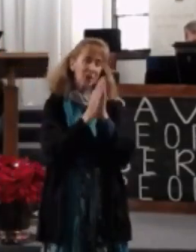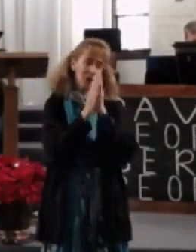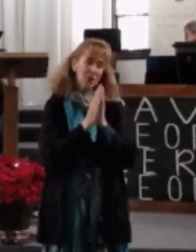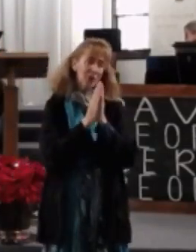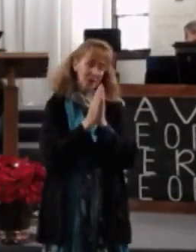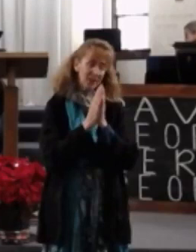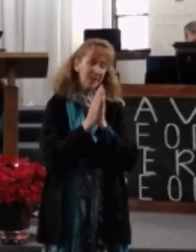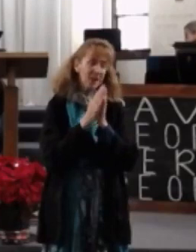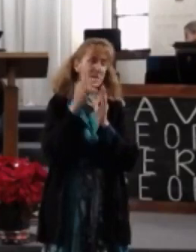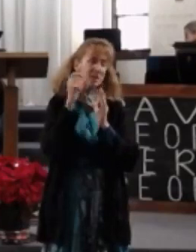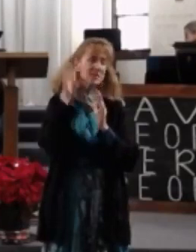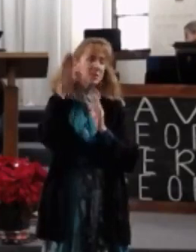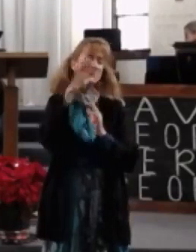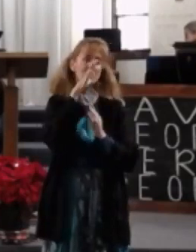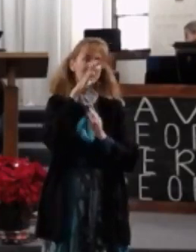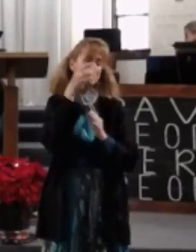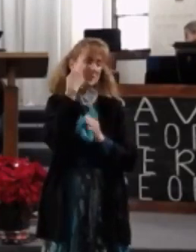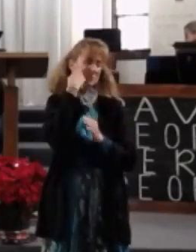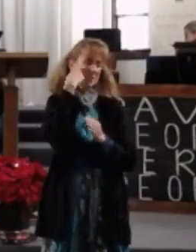Donzo,